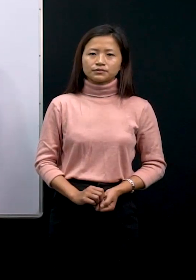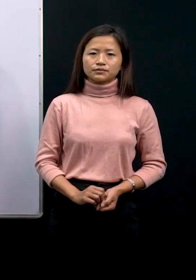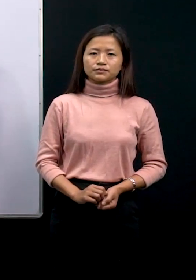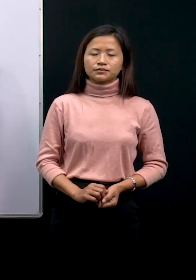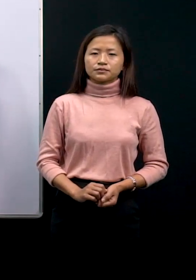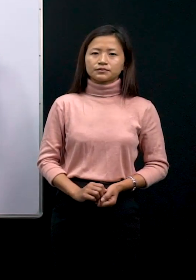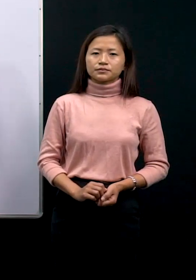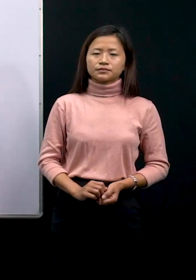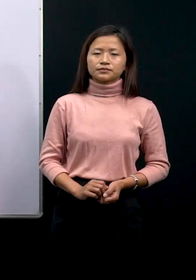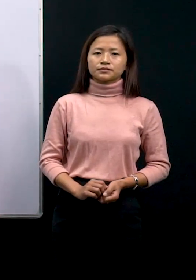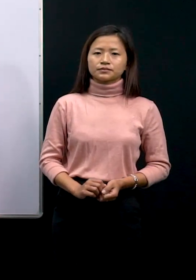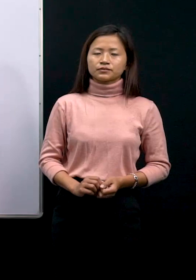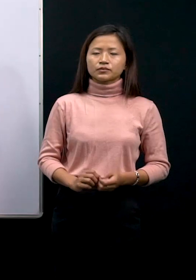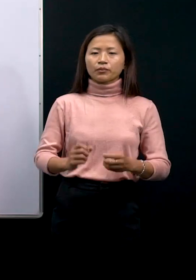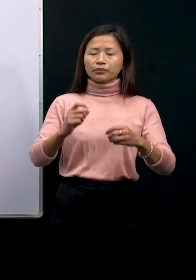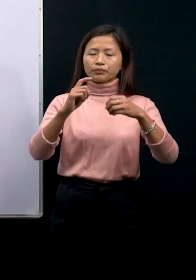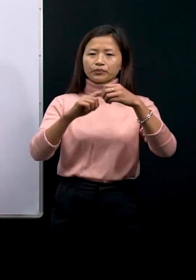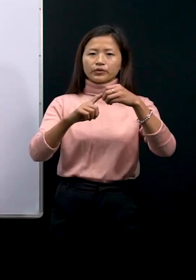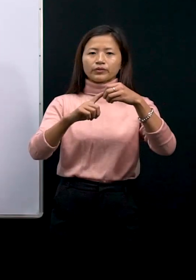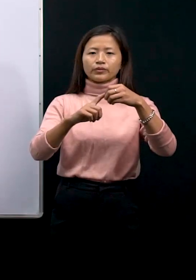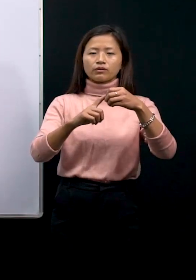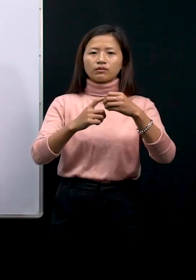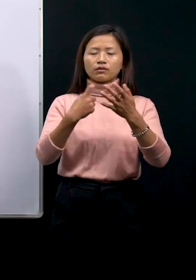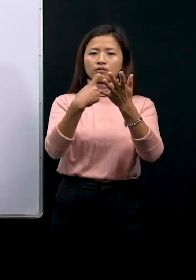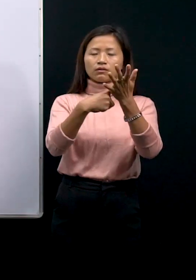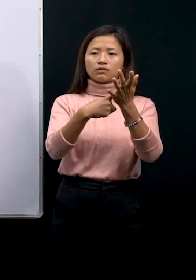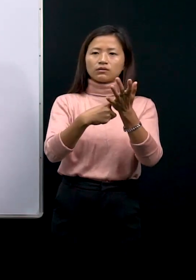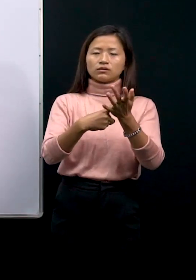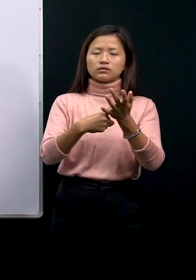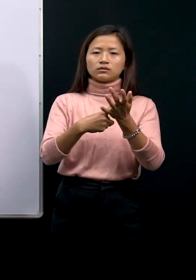P, Q, R,